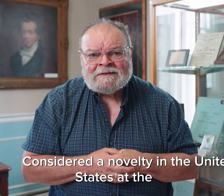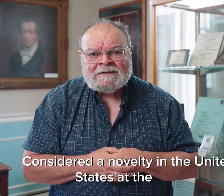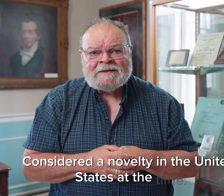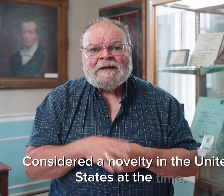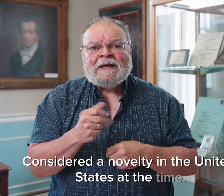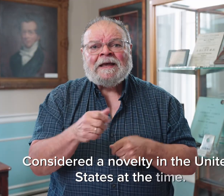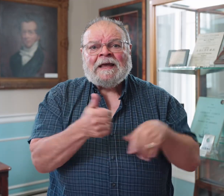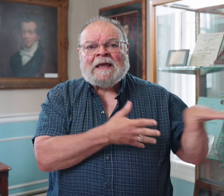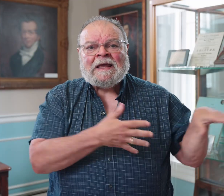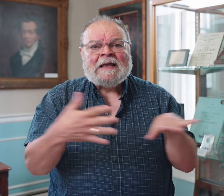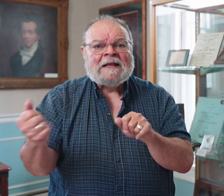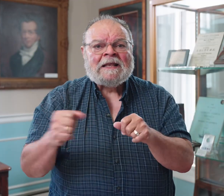time.